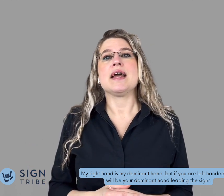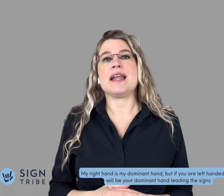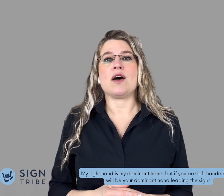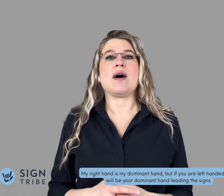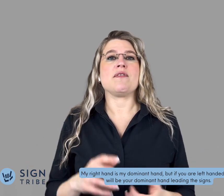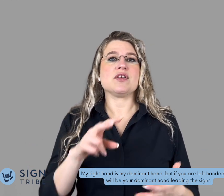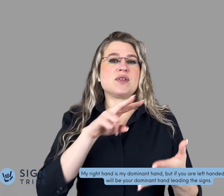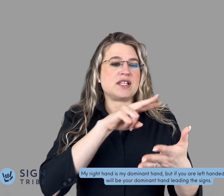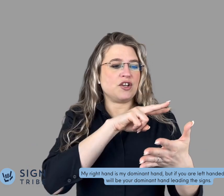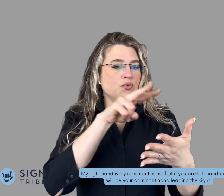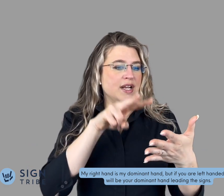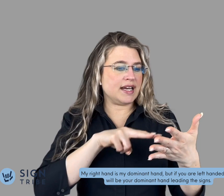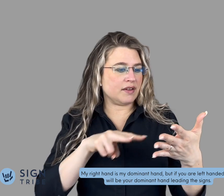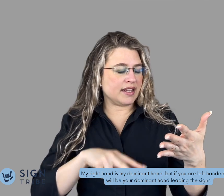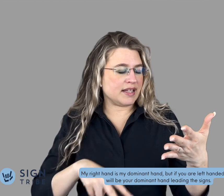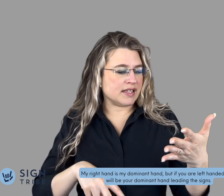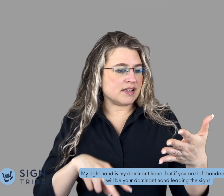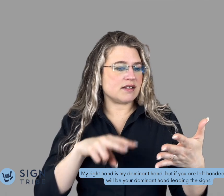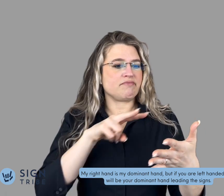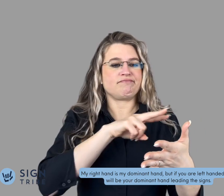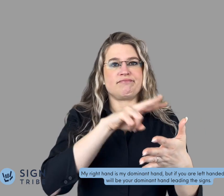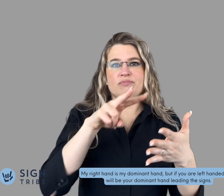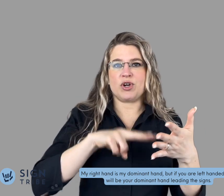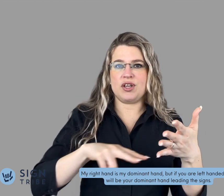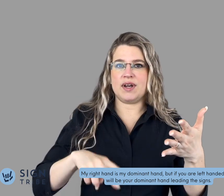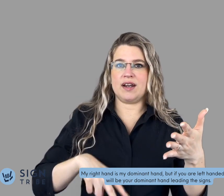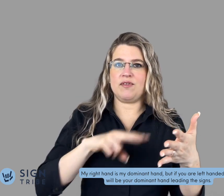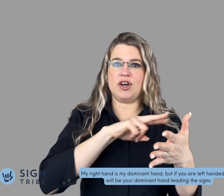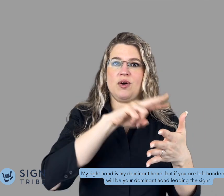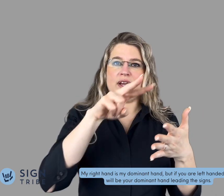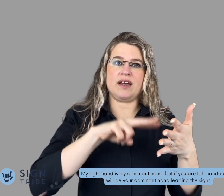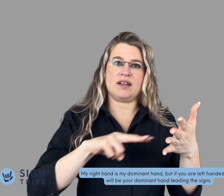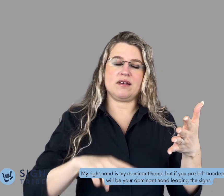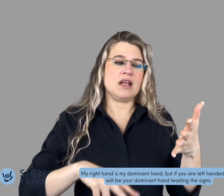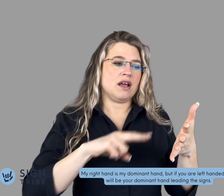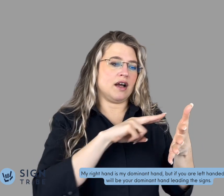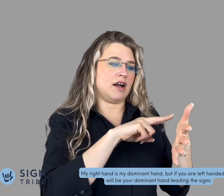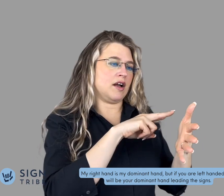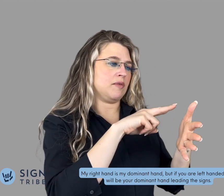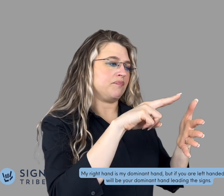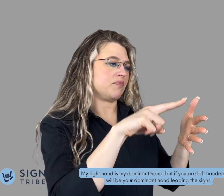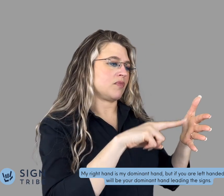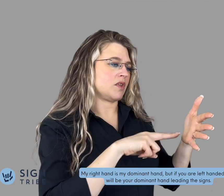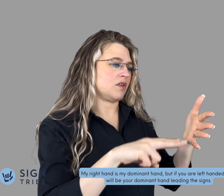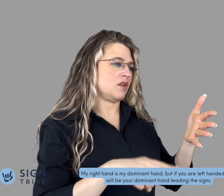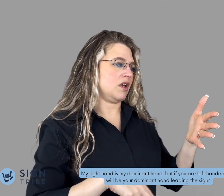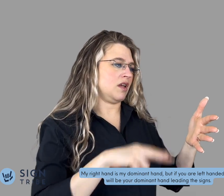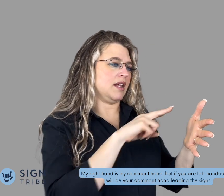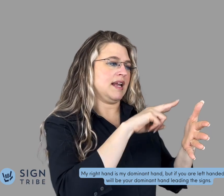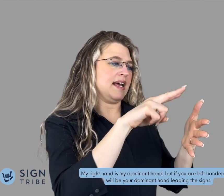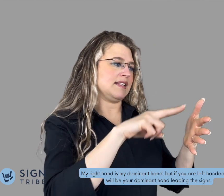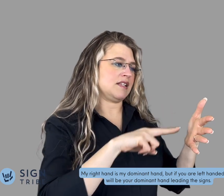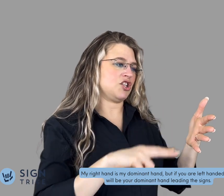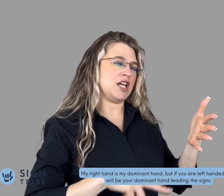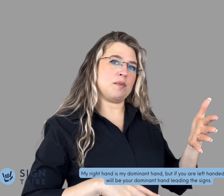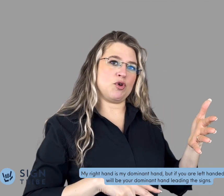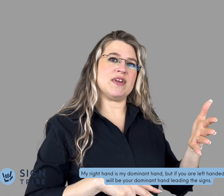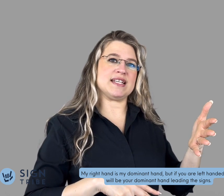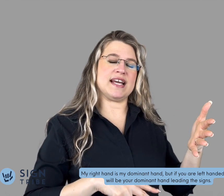Now, I've also seen reading like this, where you kind of go like at a an S shape moving down,